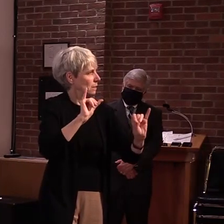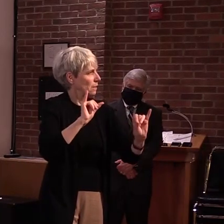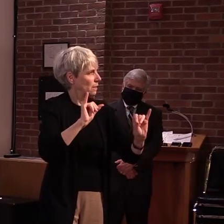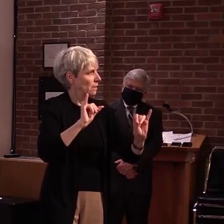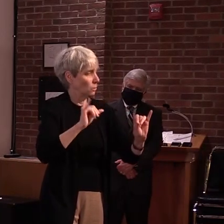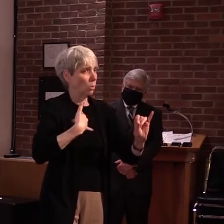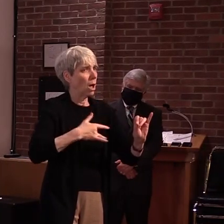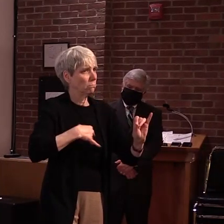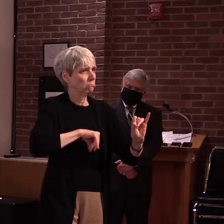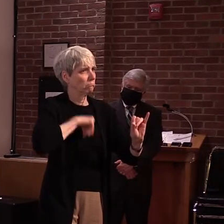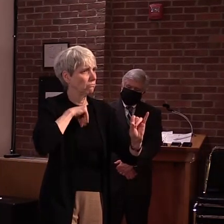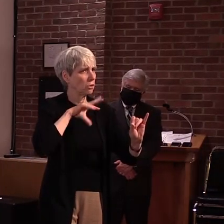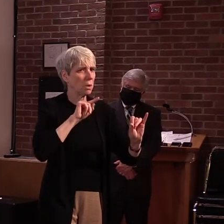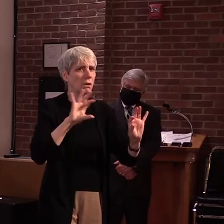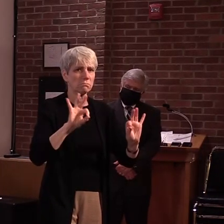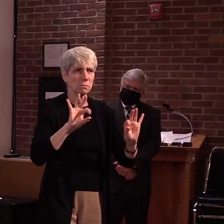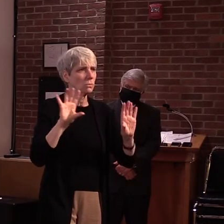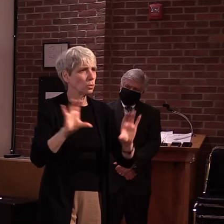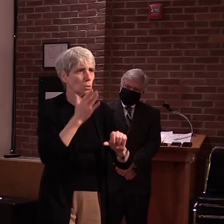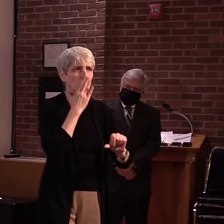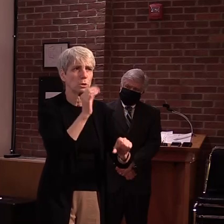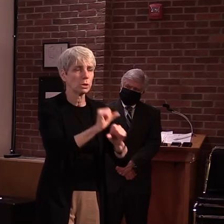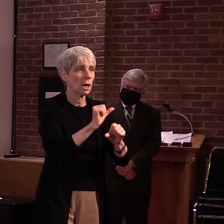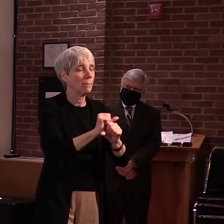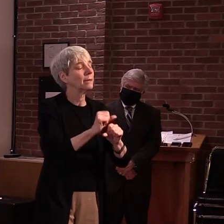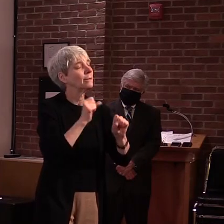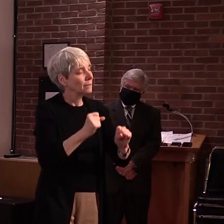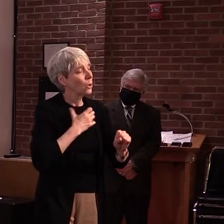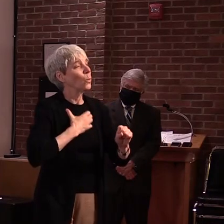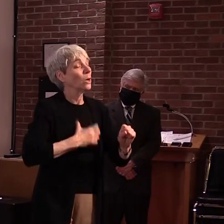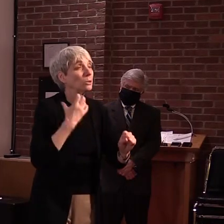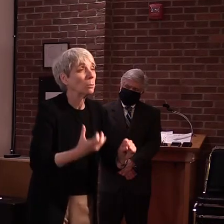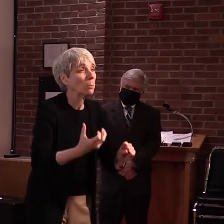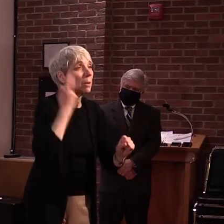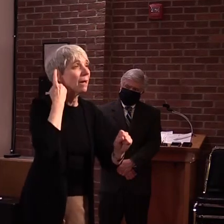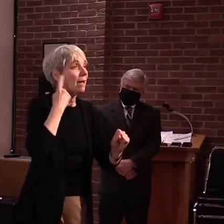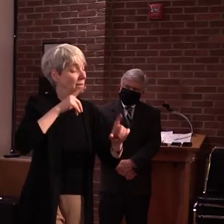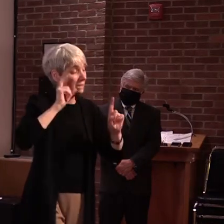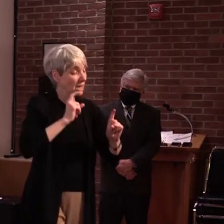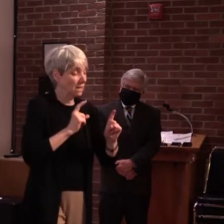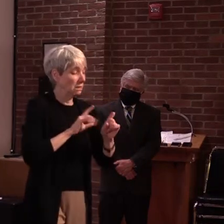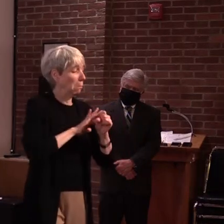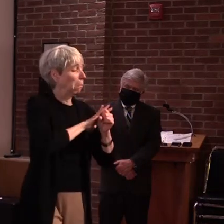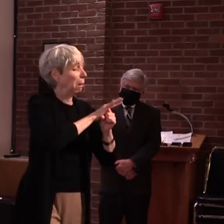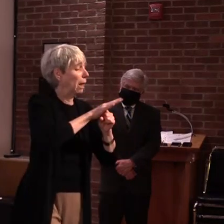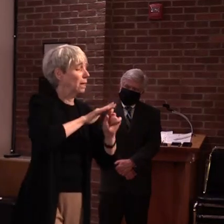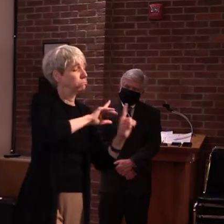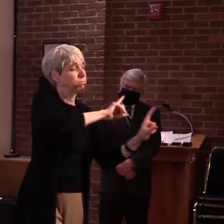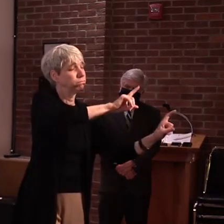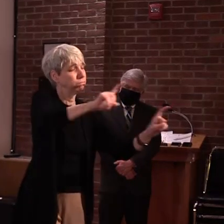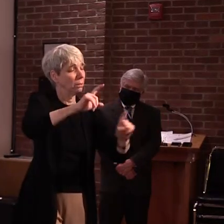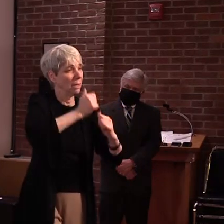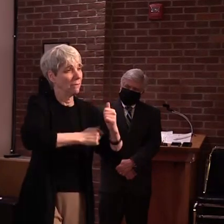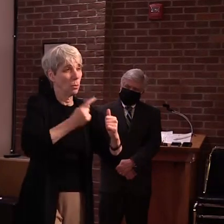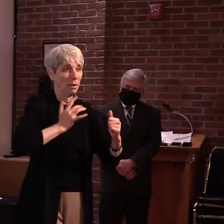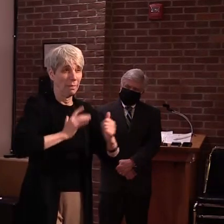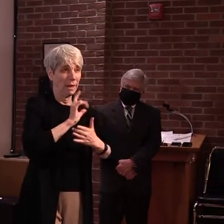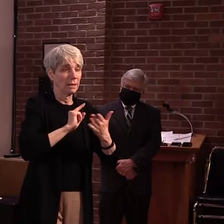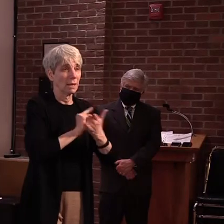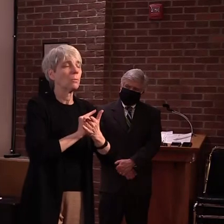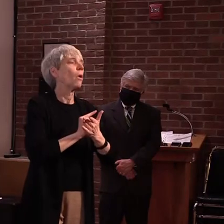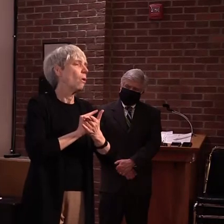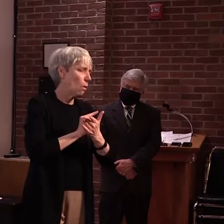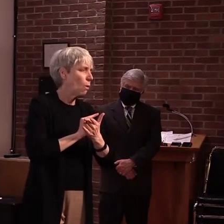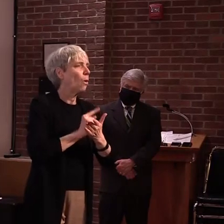obviously if we could have had better, again, better testing in the beginning to the capacity we have today, we would have undoubtedly